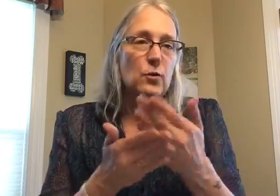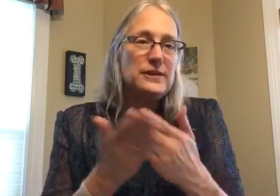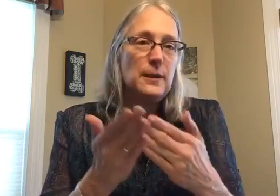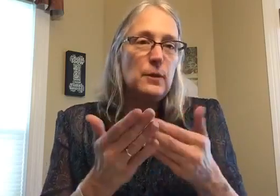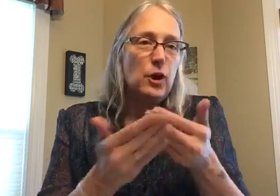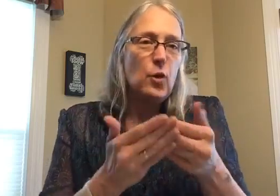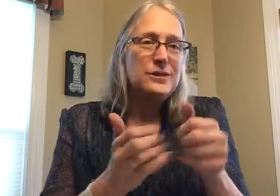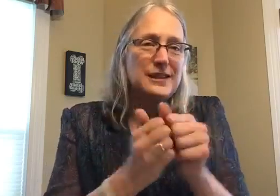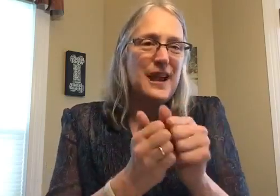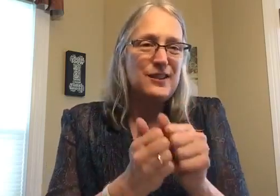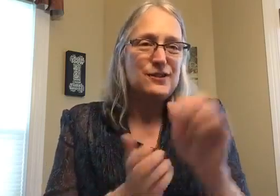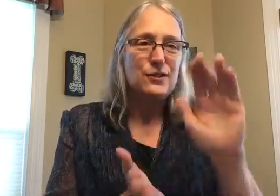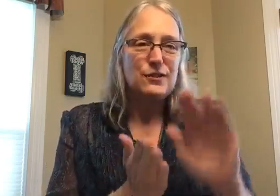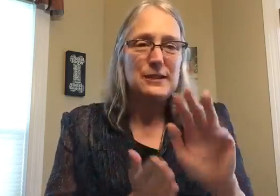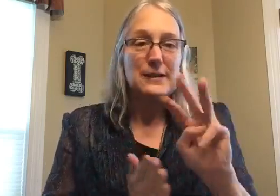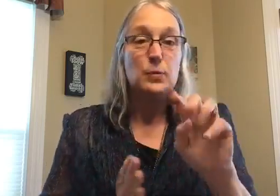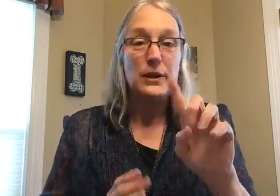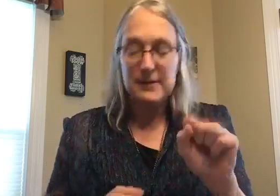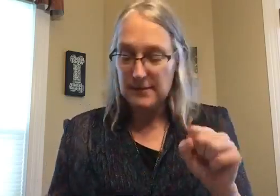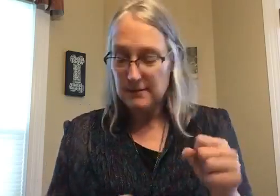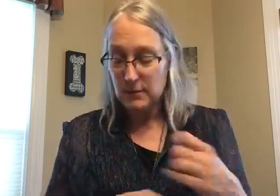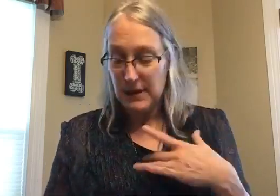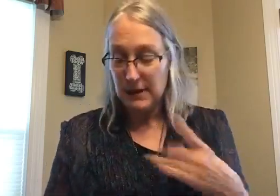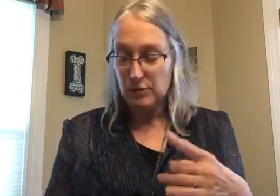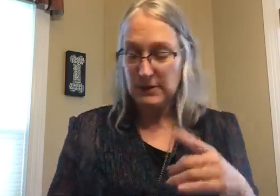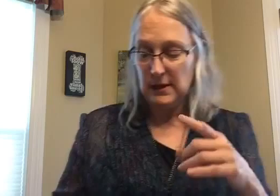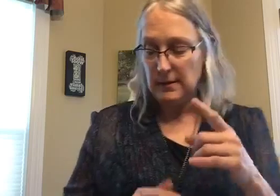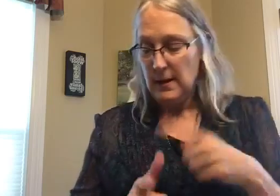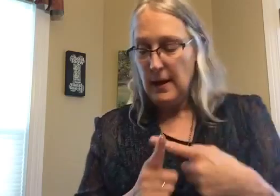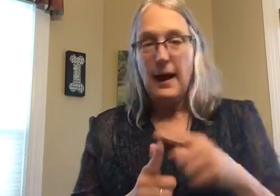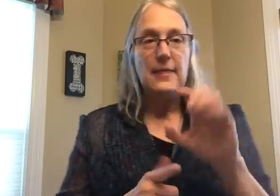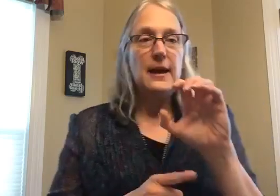some close together so there's less weeds. So it's kind of interesting. And then